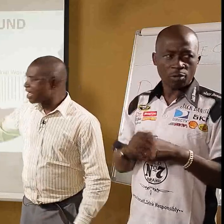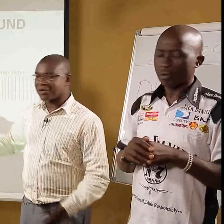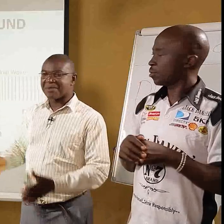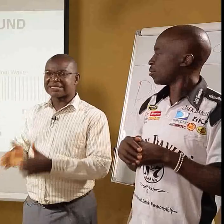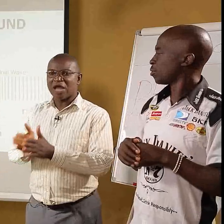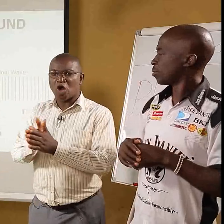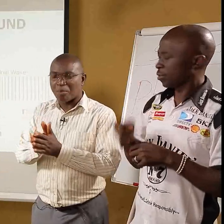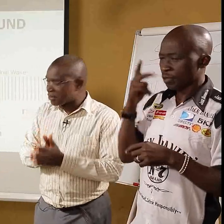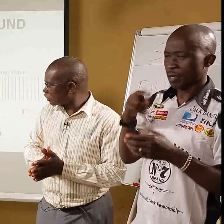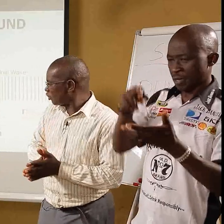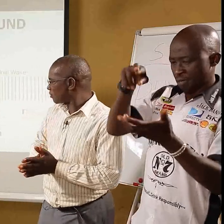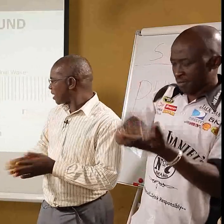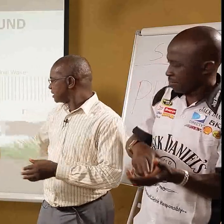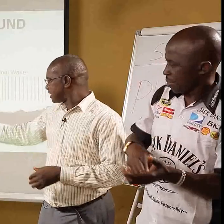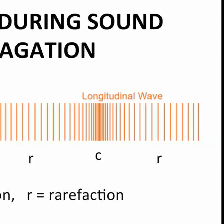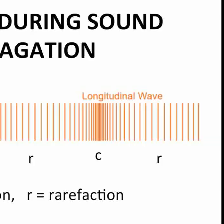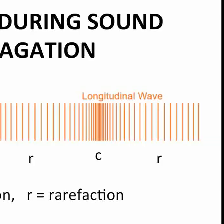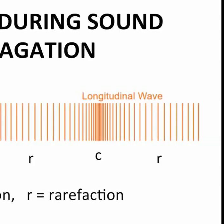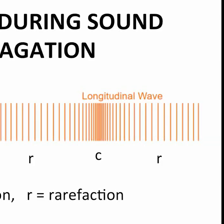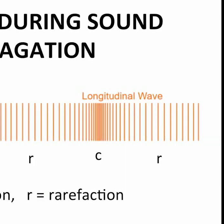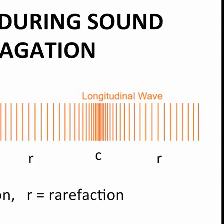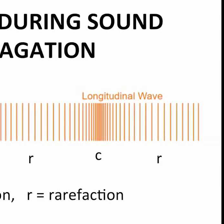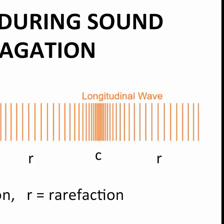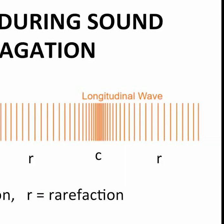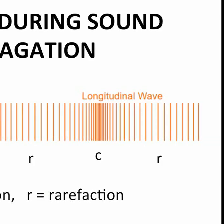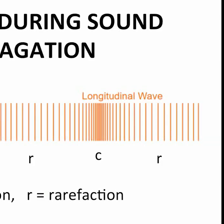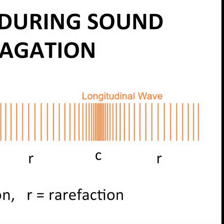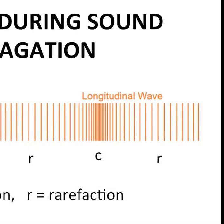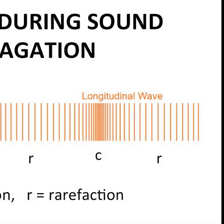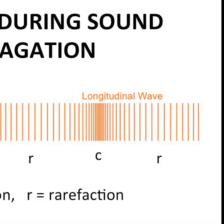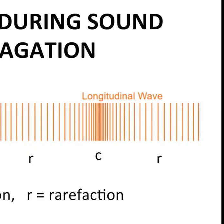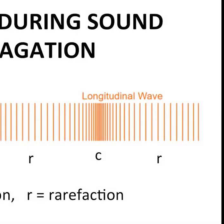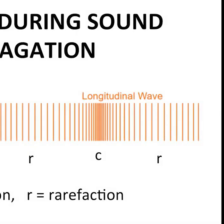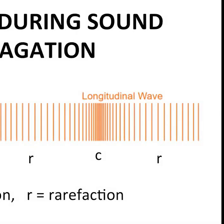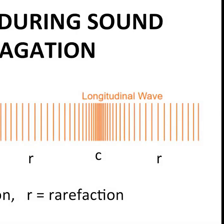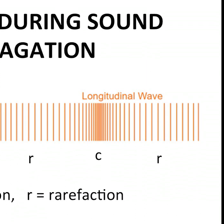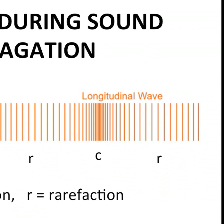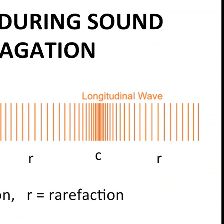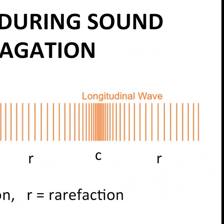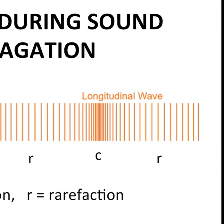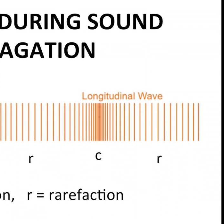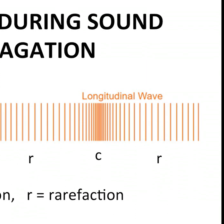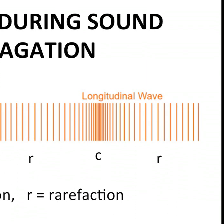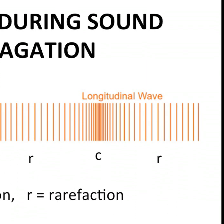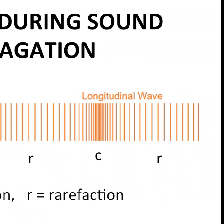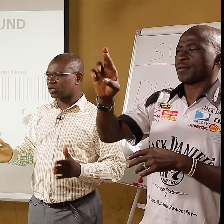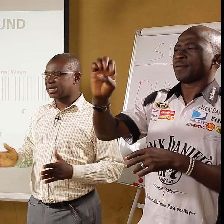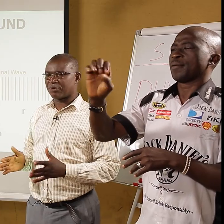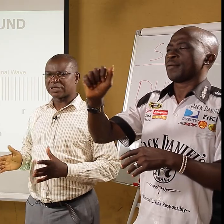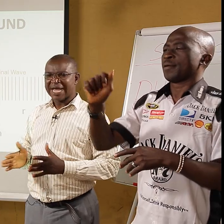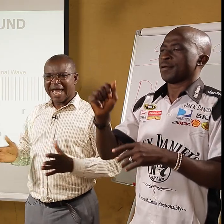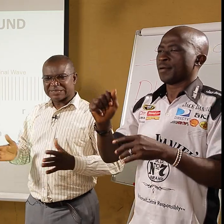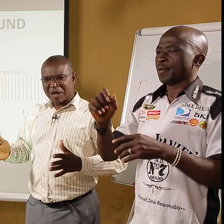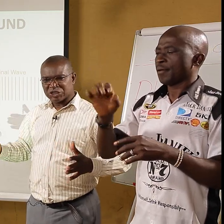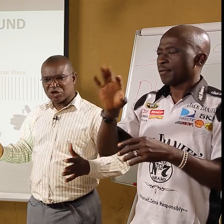C there represents compression. C is compression, where air equals rarefaction. Rarefaction is a concept talking